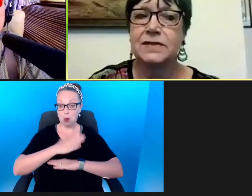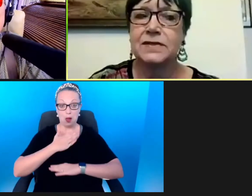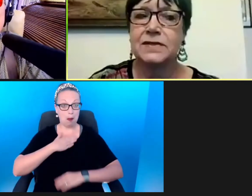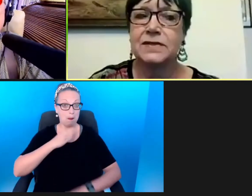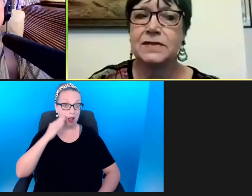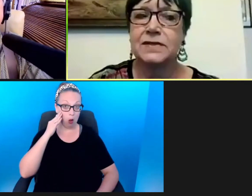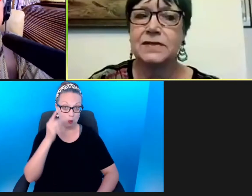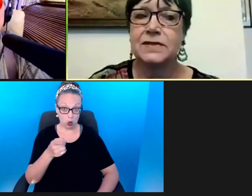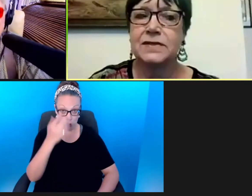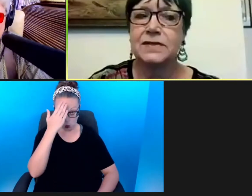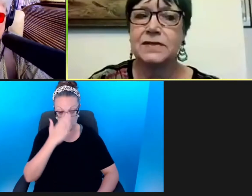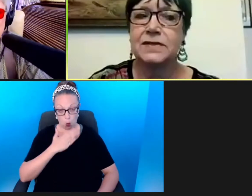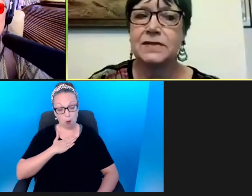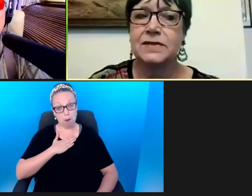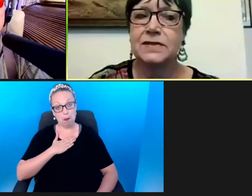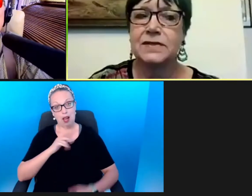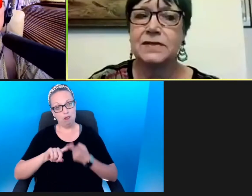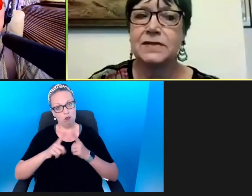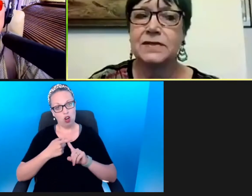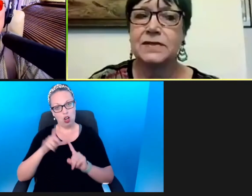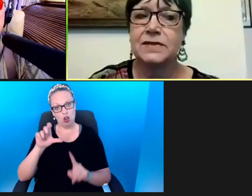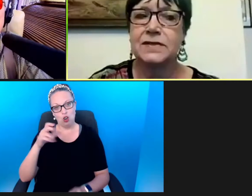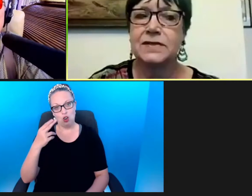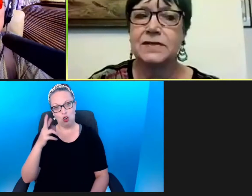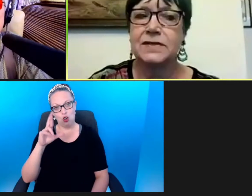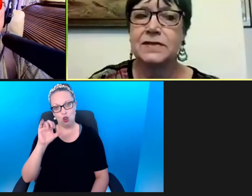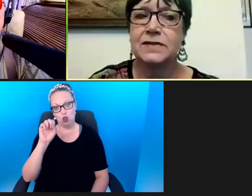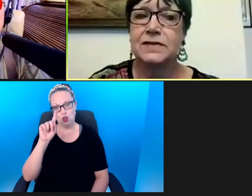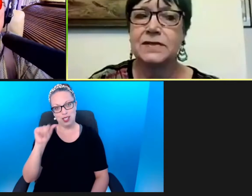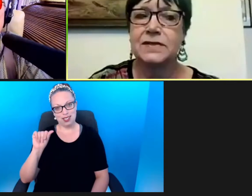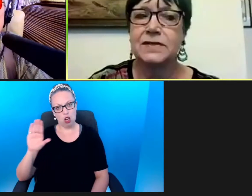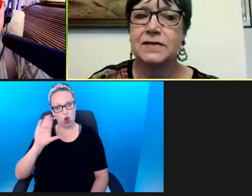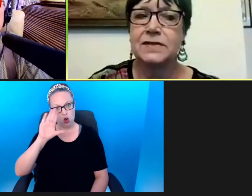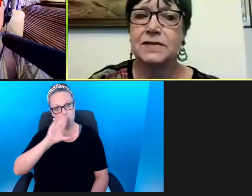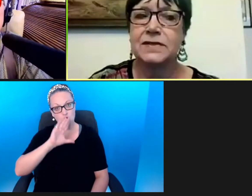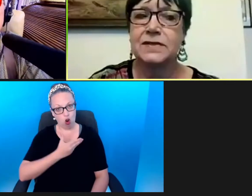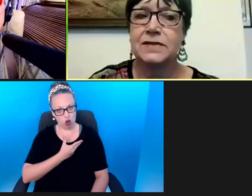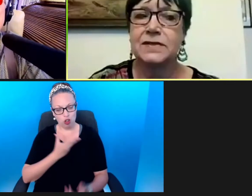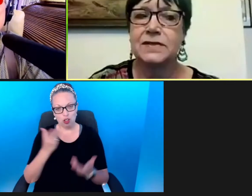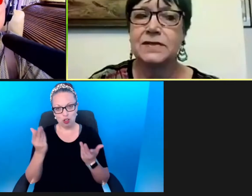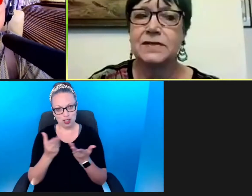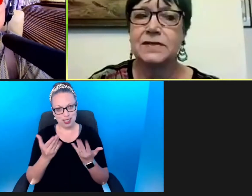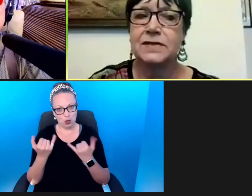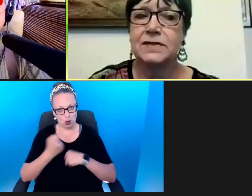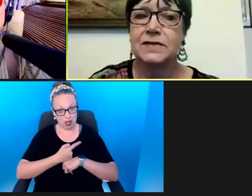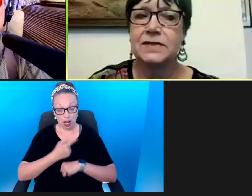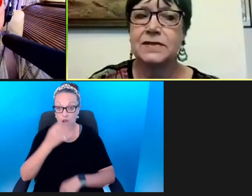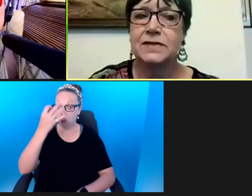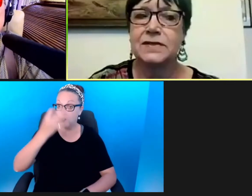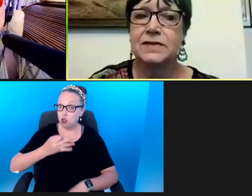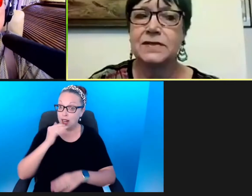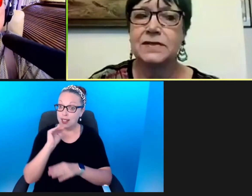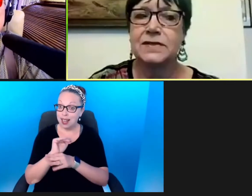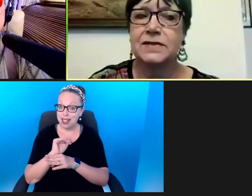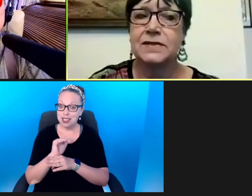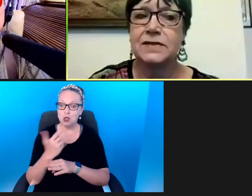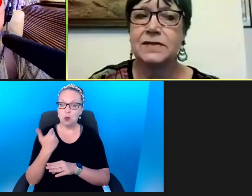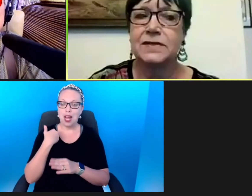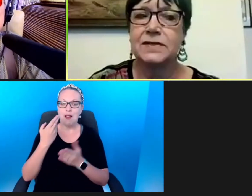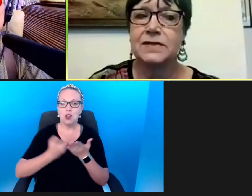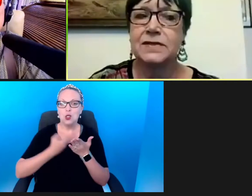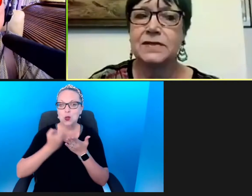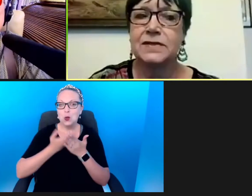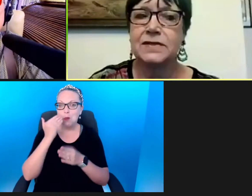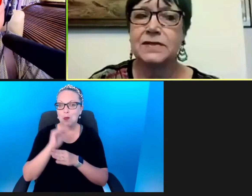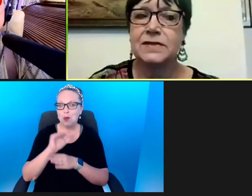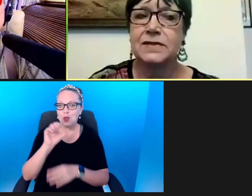Chris Bestfader, and she's here with me today as well. Friday nights we get together and we call it soup night, and it's